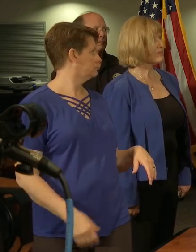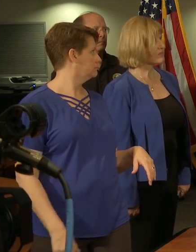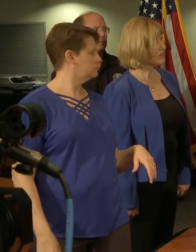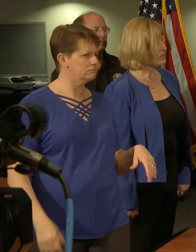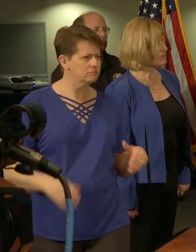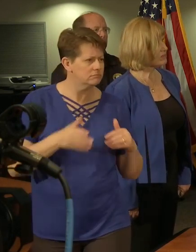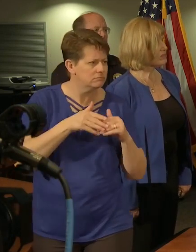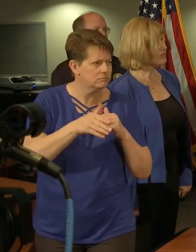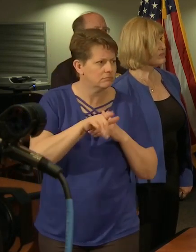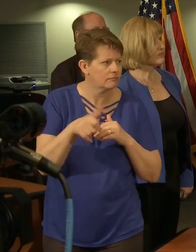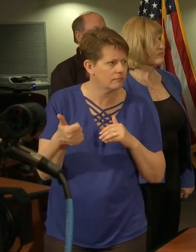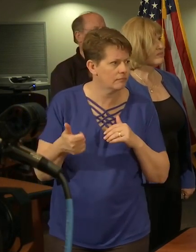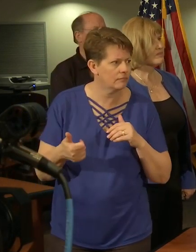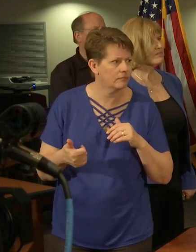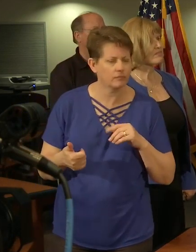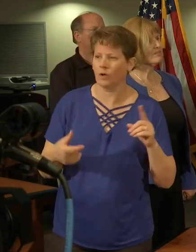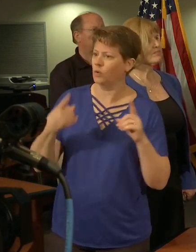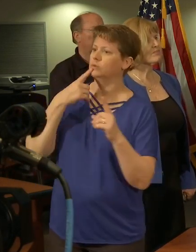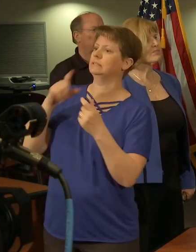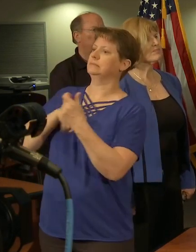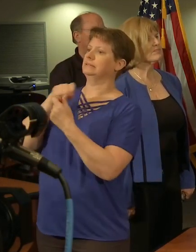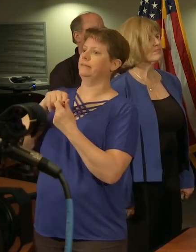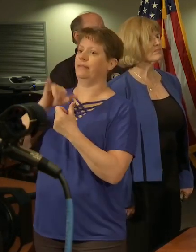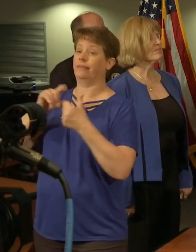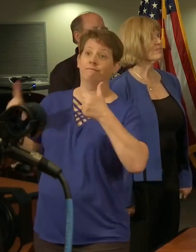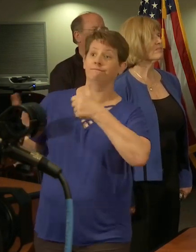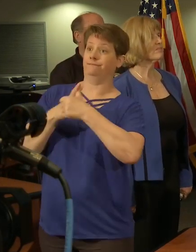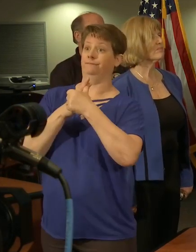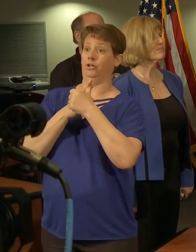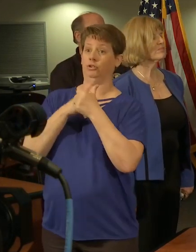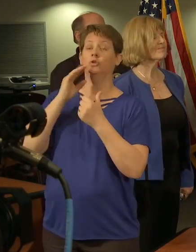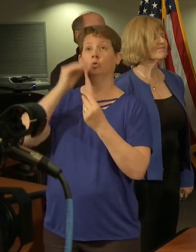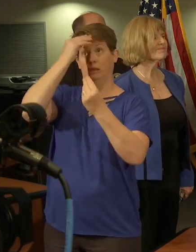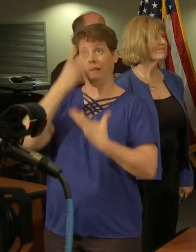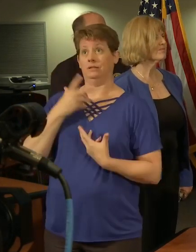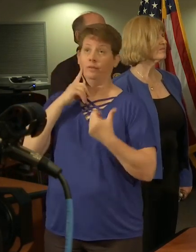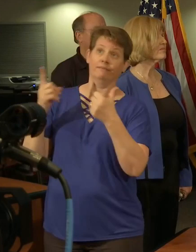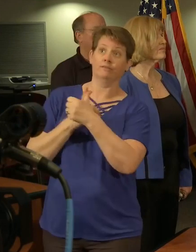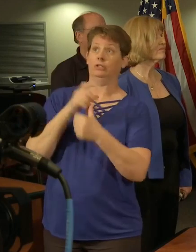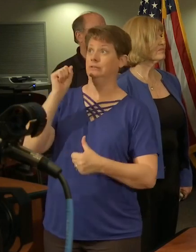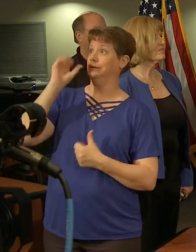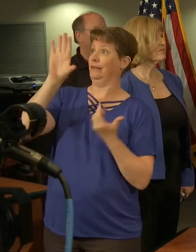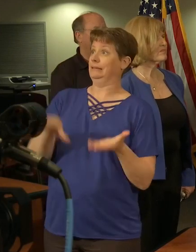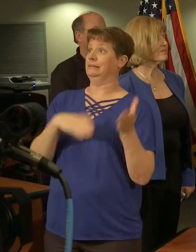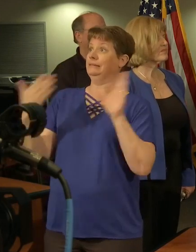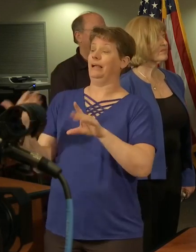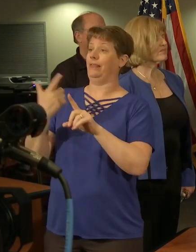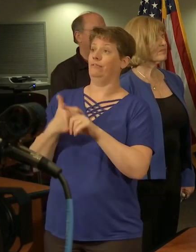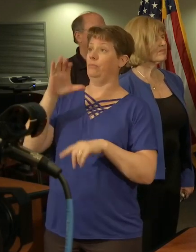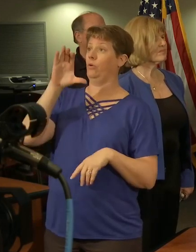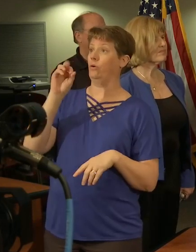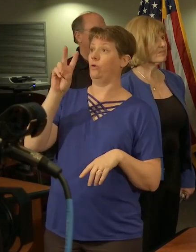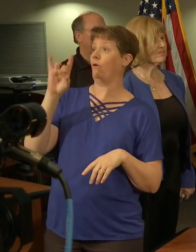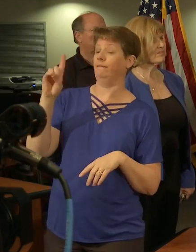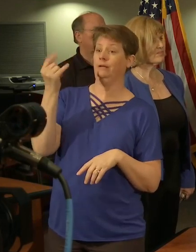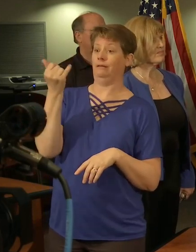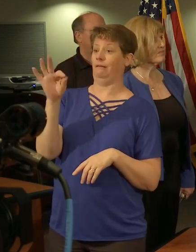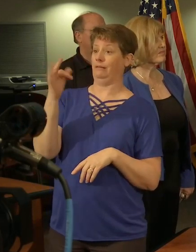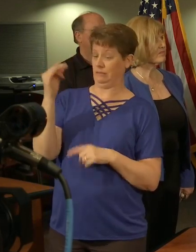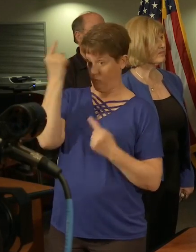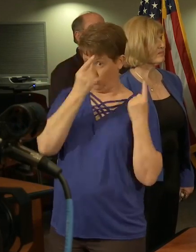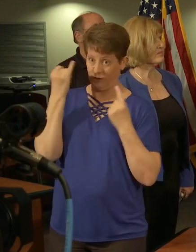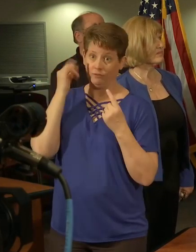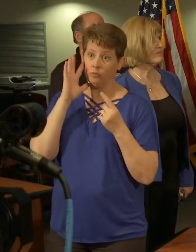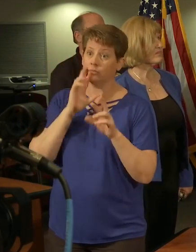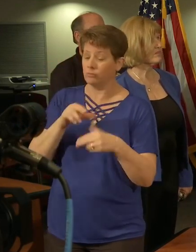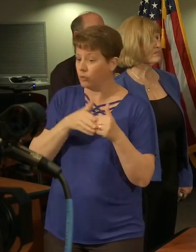Subsequent deaths? You mentioned specifically that you'd report the first South Carolina deaths from COVID-19. I'm wondering if all